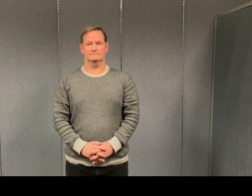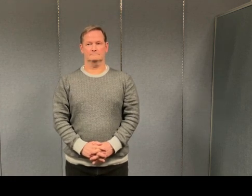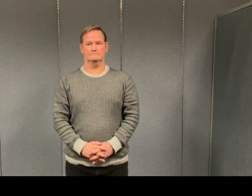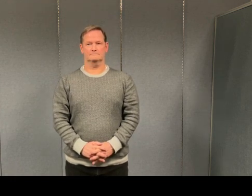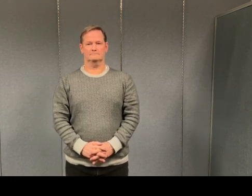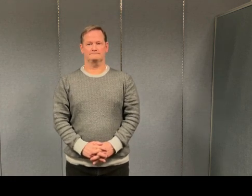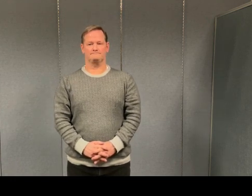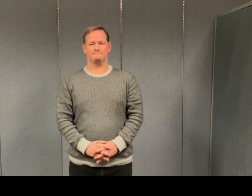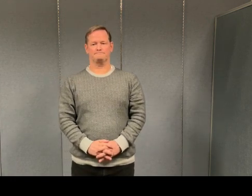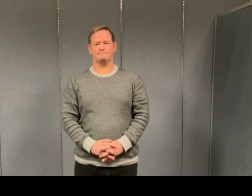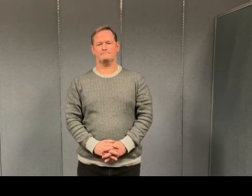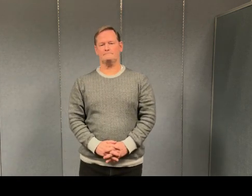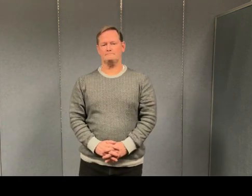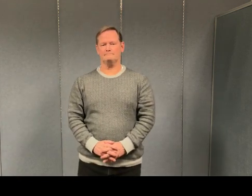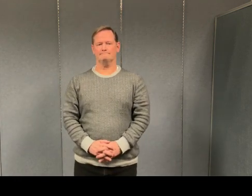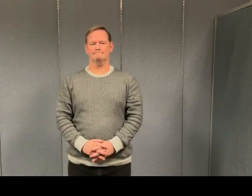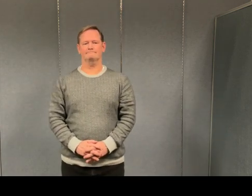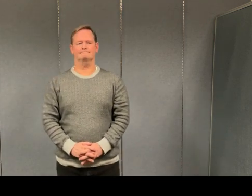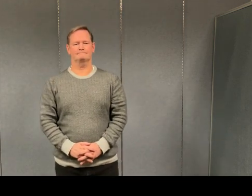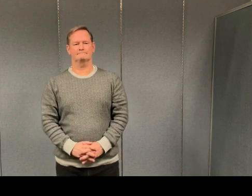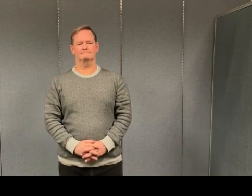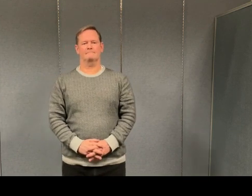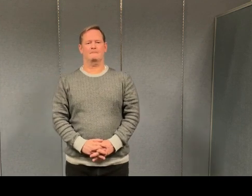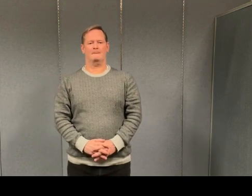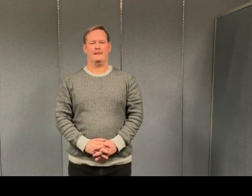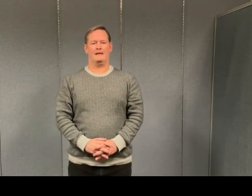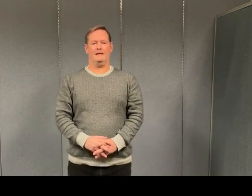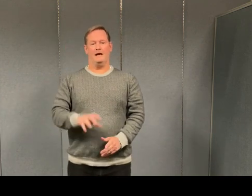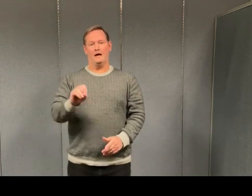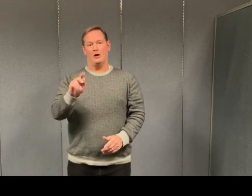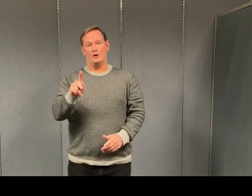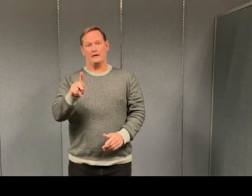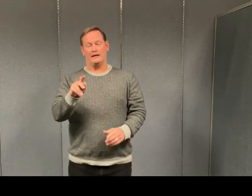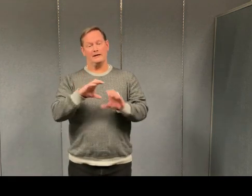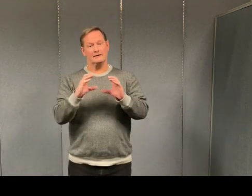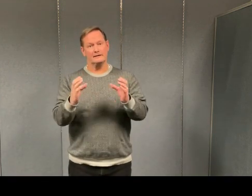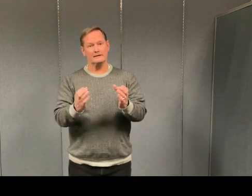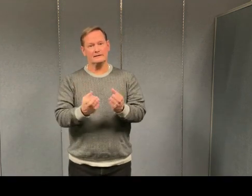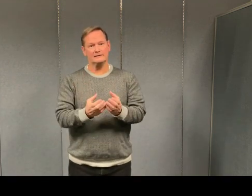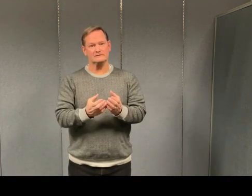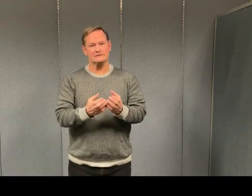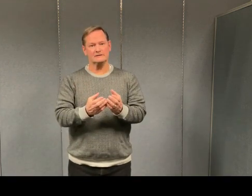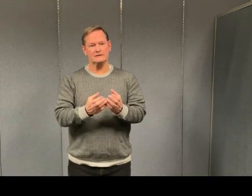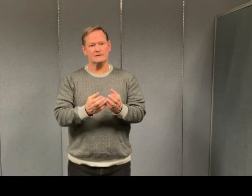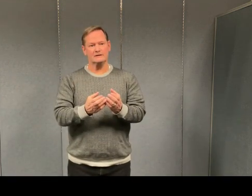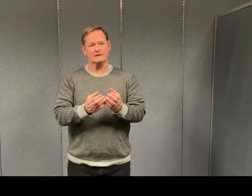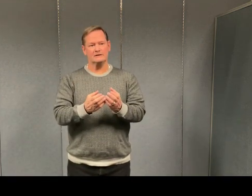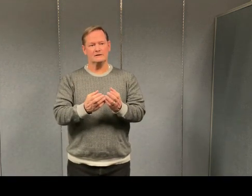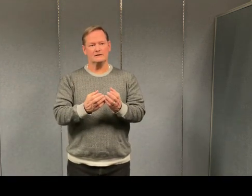Okay, class, for the rest of the period, we are going to review some geometry problems. What we're going to